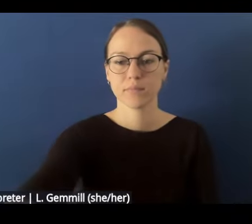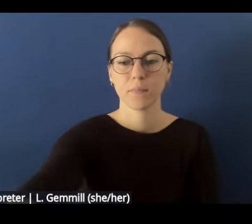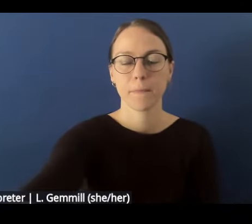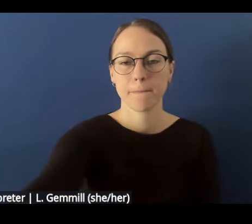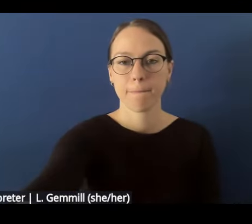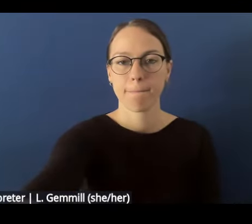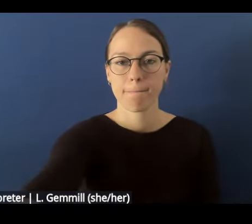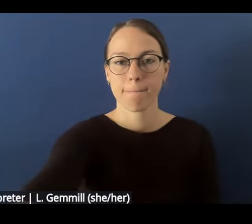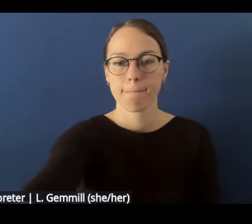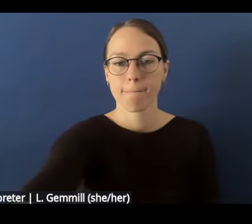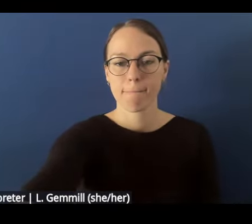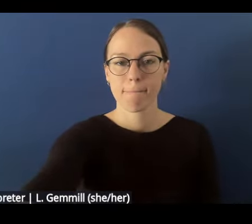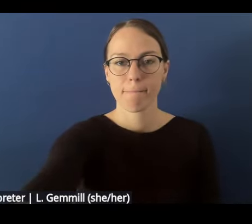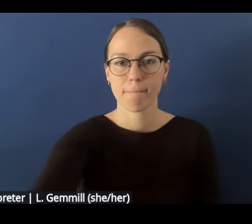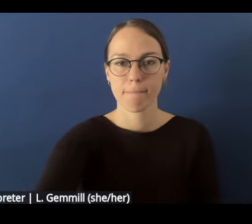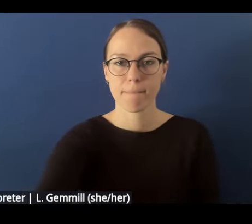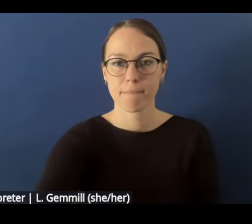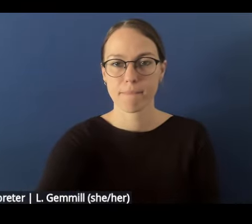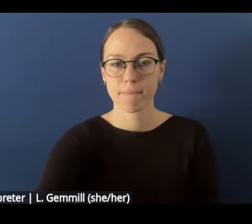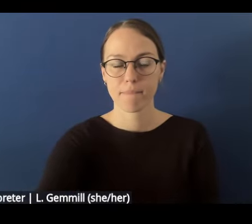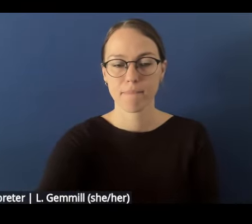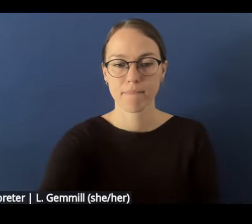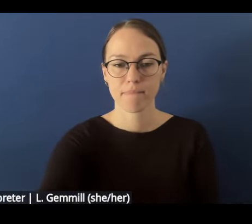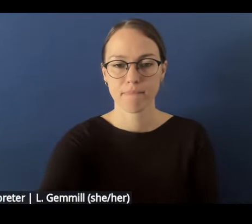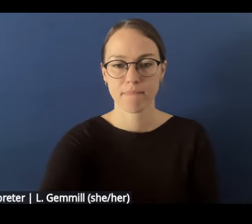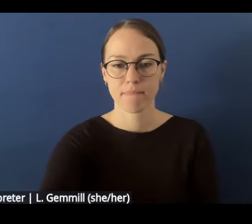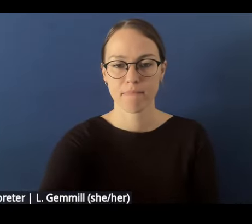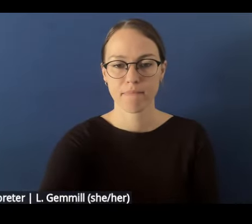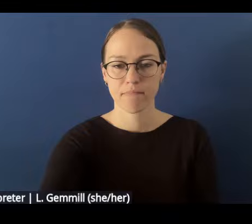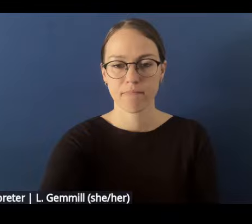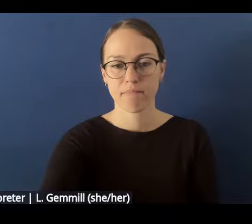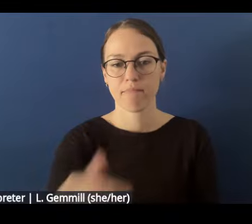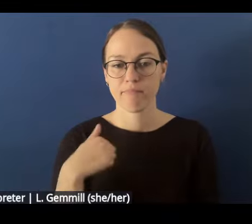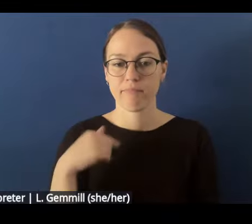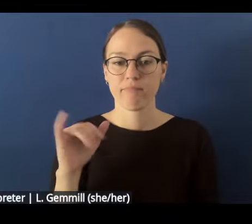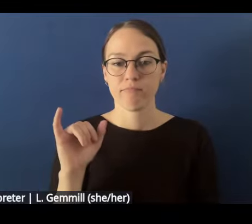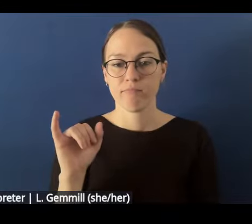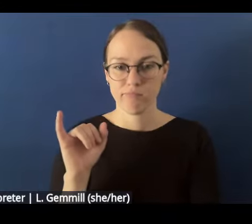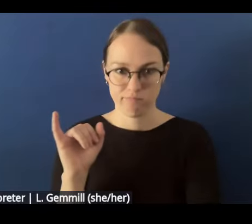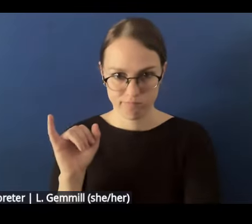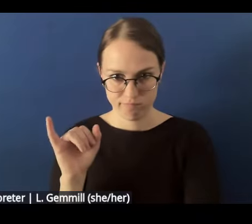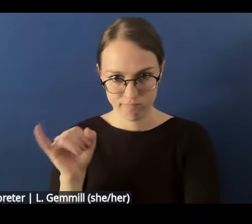Thank you, Mr. Chair, members of the board. Jeff Wiggins with Victory Field Operations,